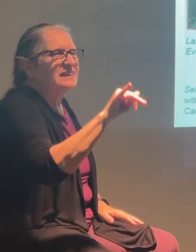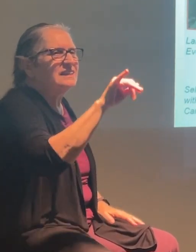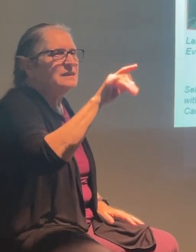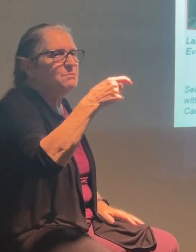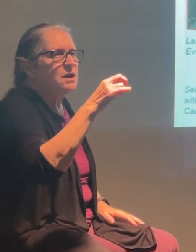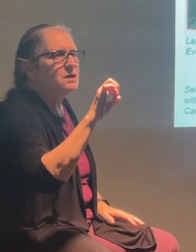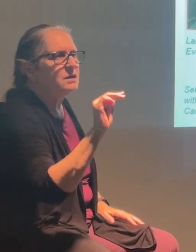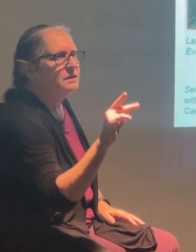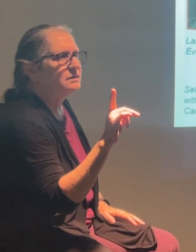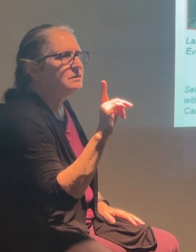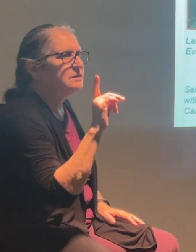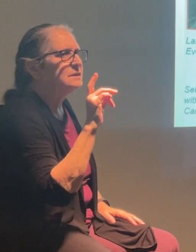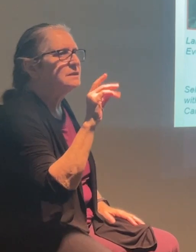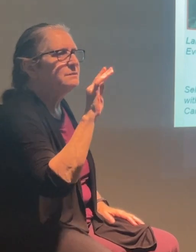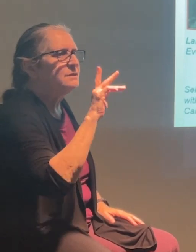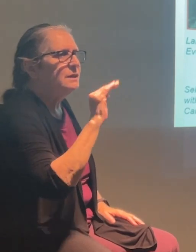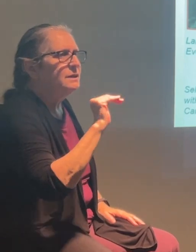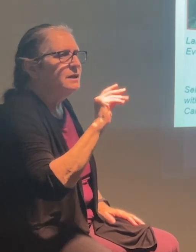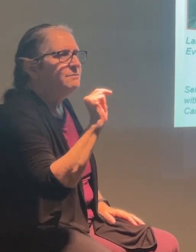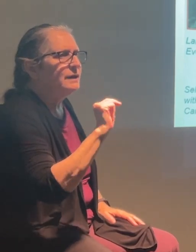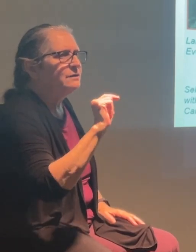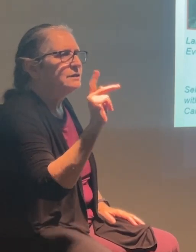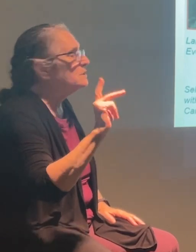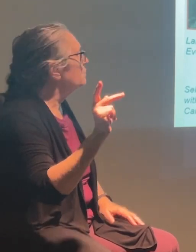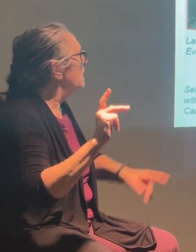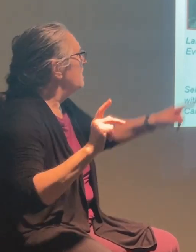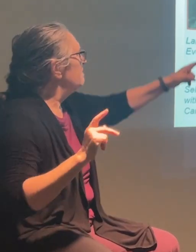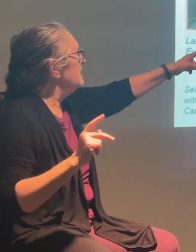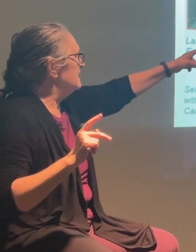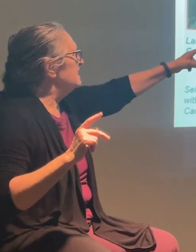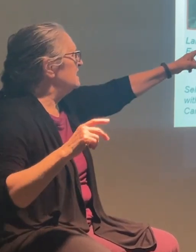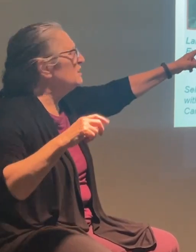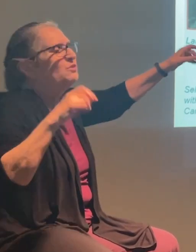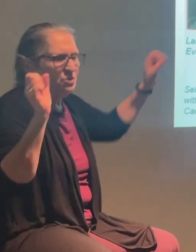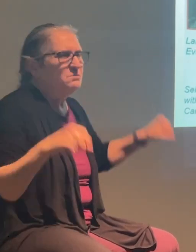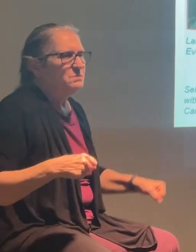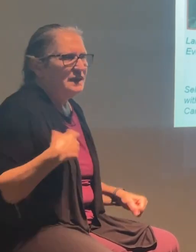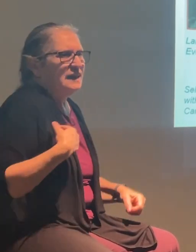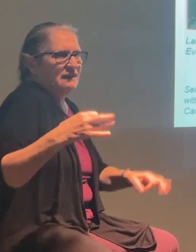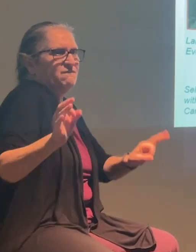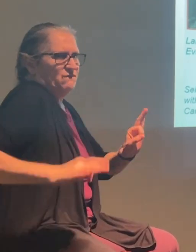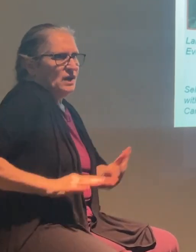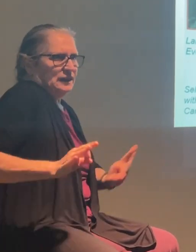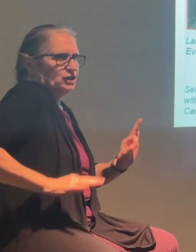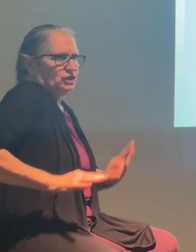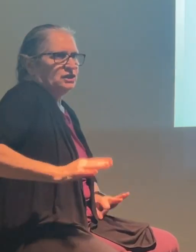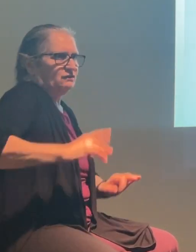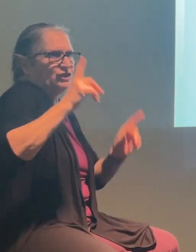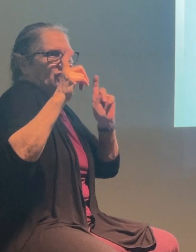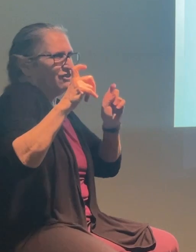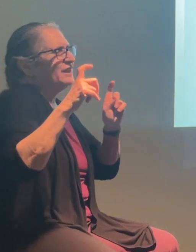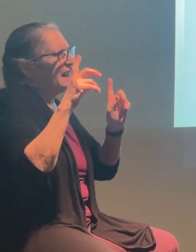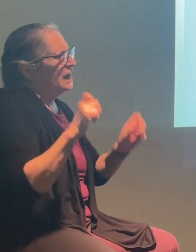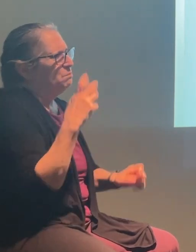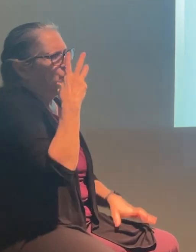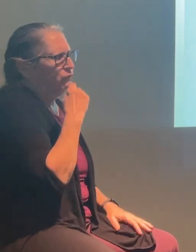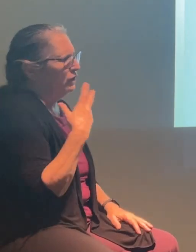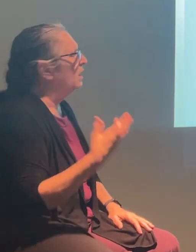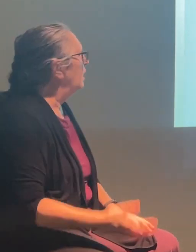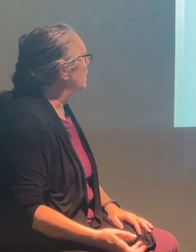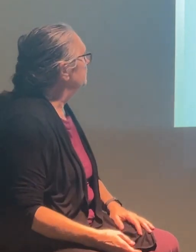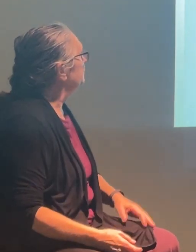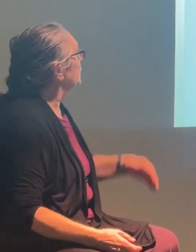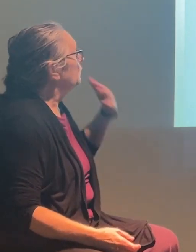shoes around. This could pass easily as a fashion photography piece. It's quite beautiful. So here we go. So